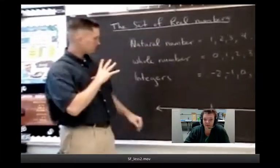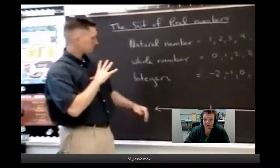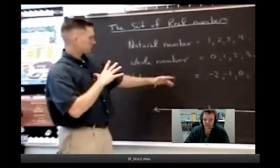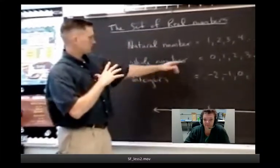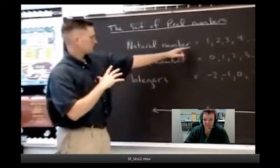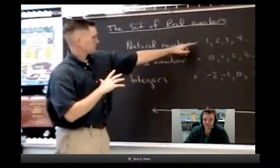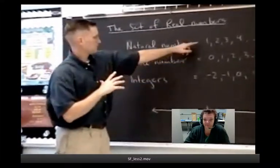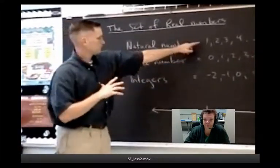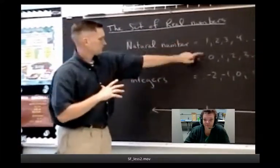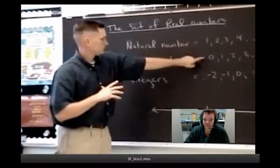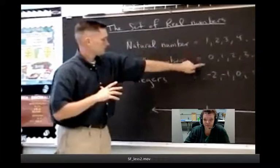increased.